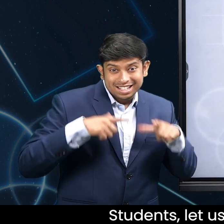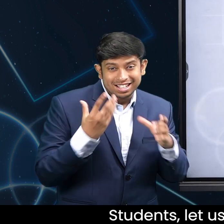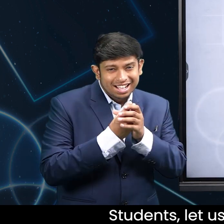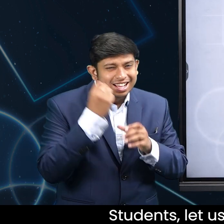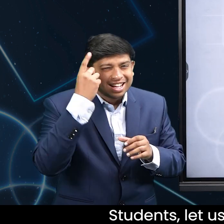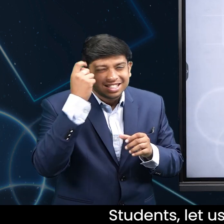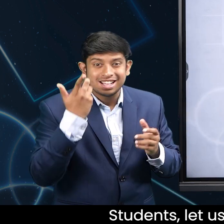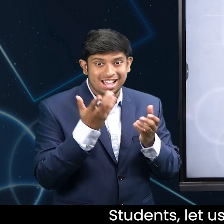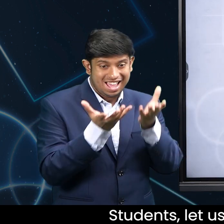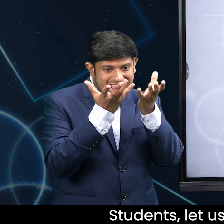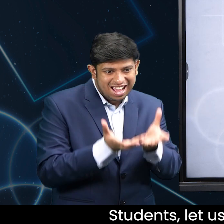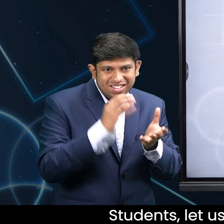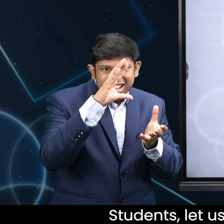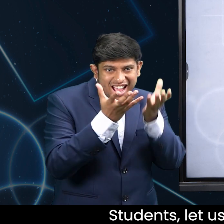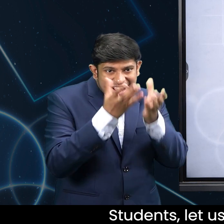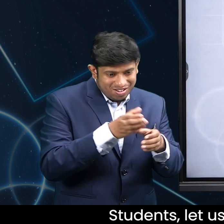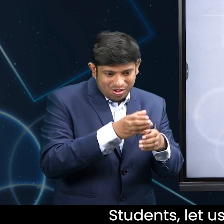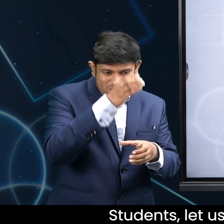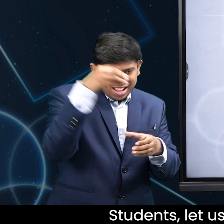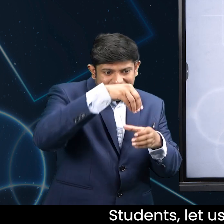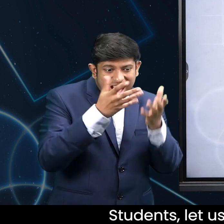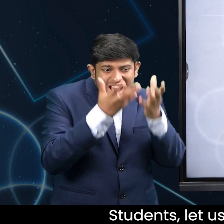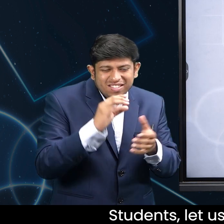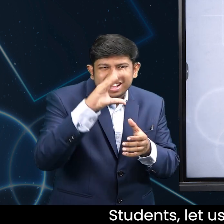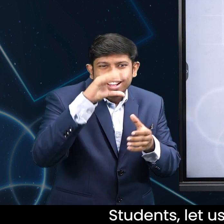Students, let us understand the volume of a cylinder.